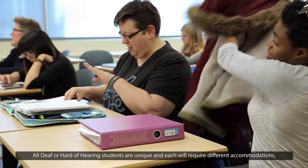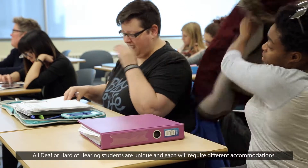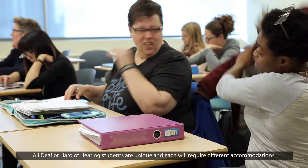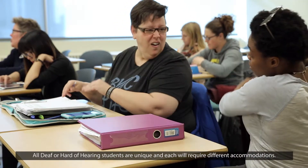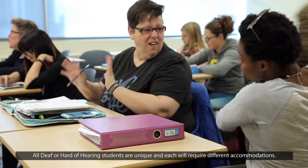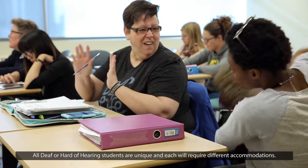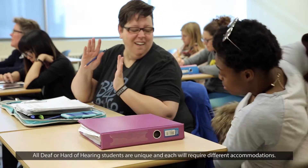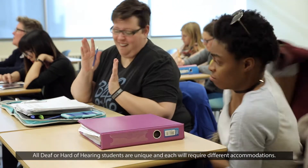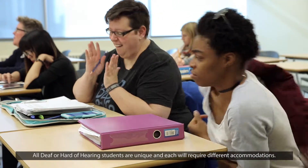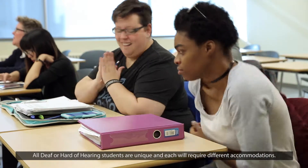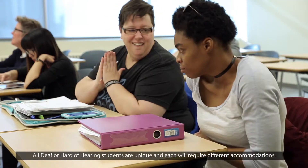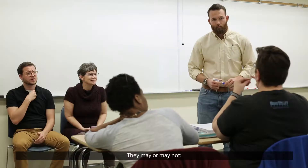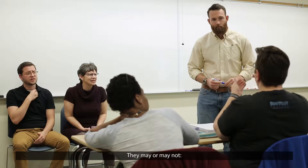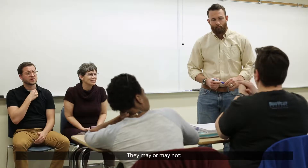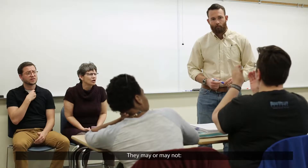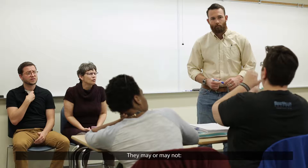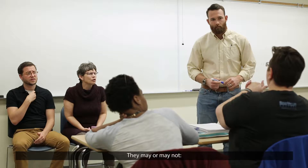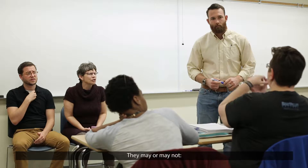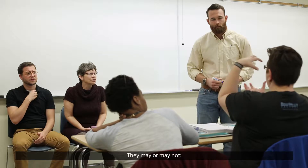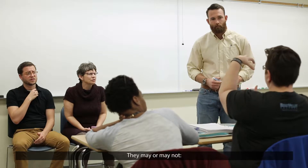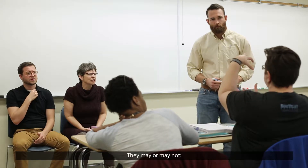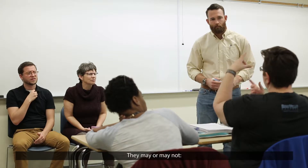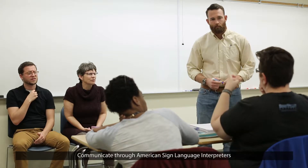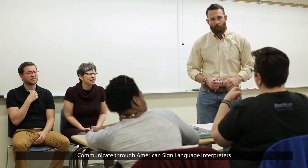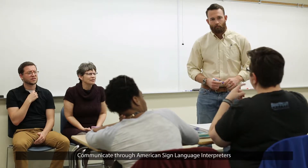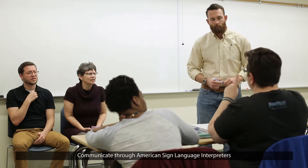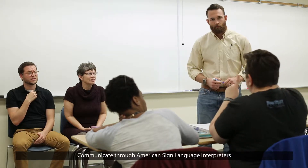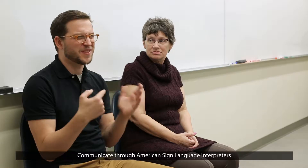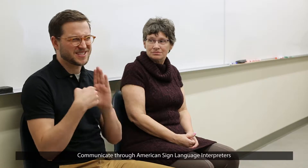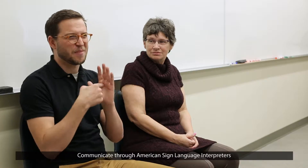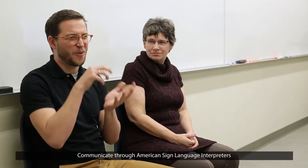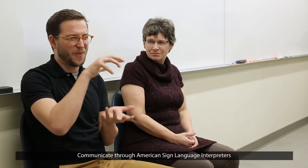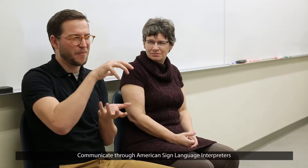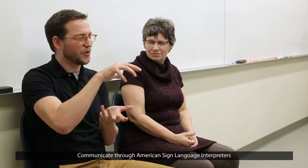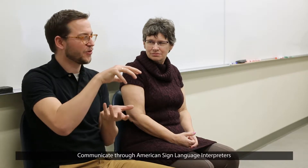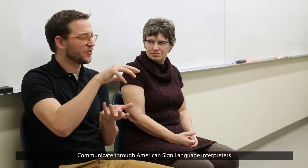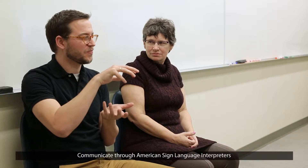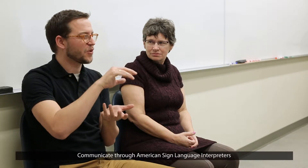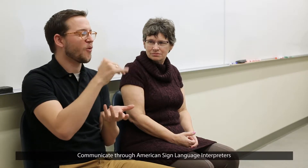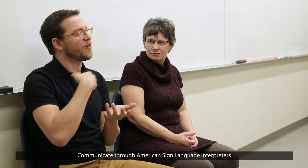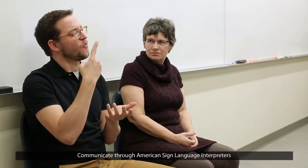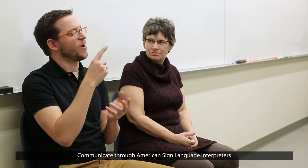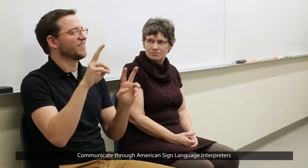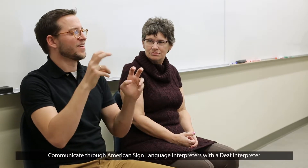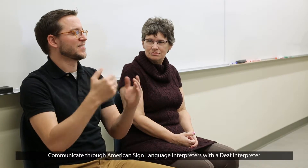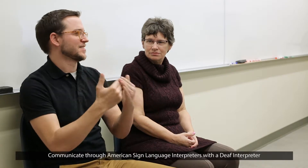accommodations. They may or may not communicate through American Sign Language interpreters, communicate